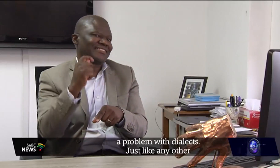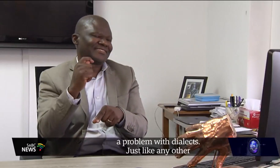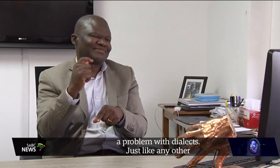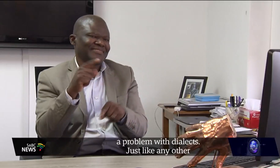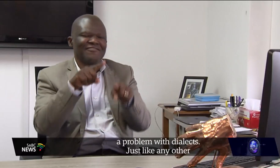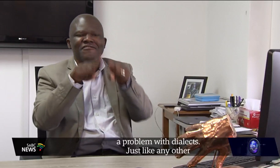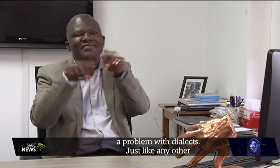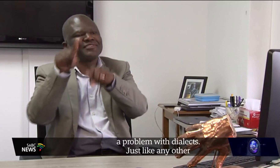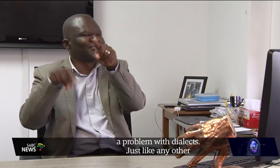dialect